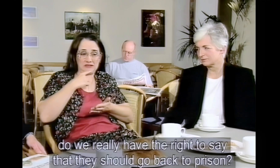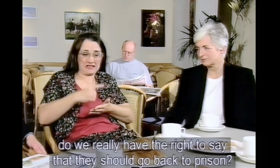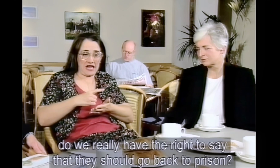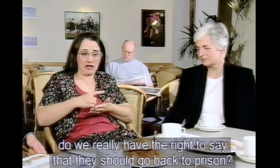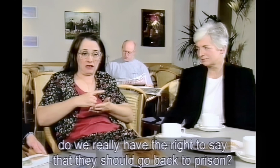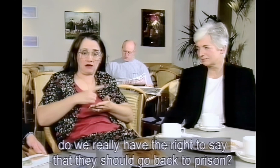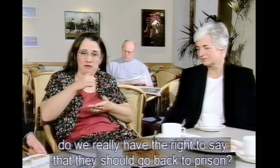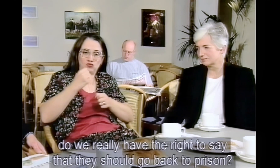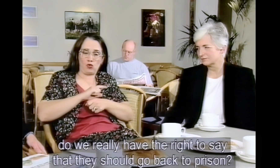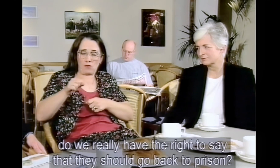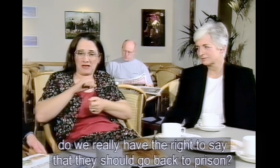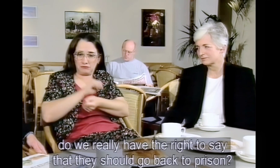prison, or what?